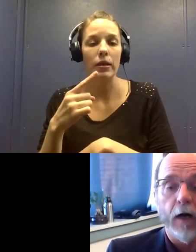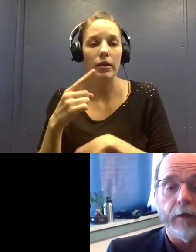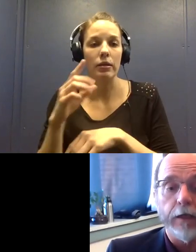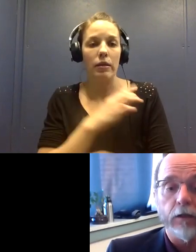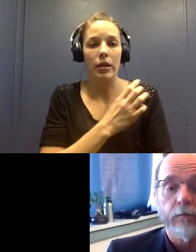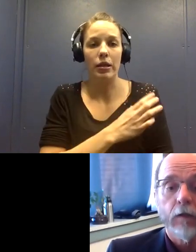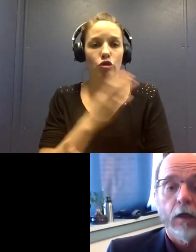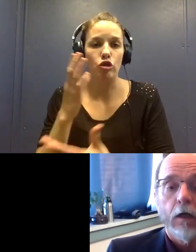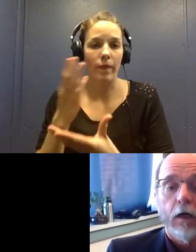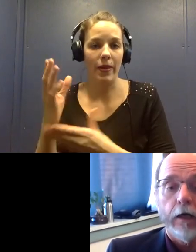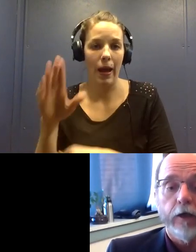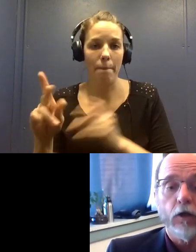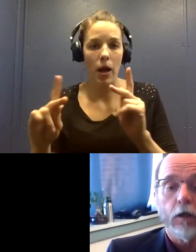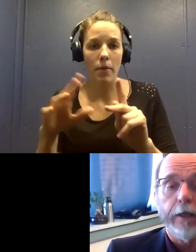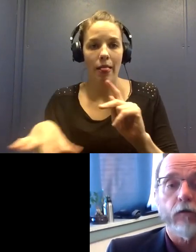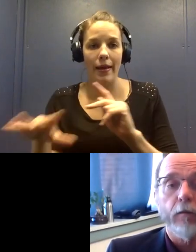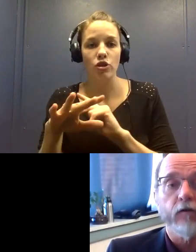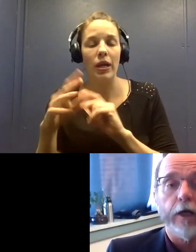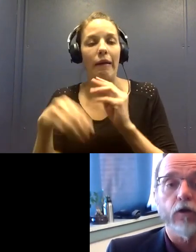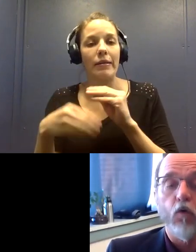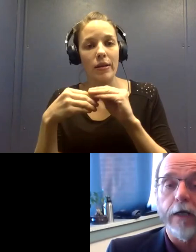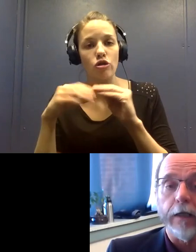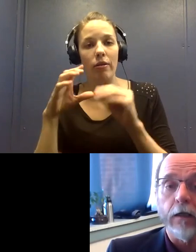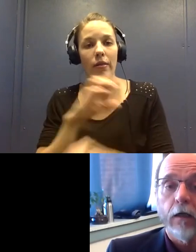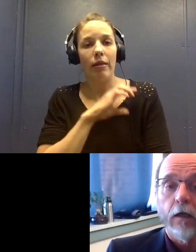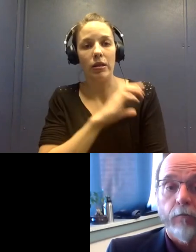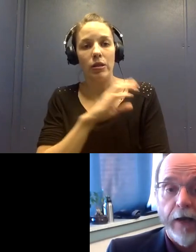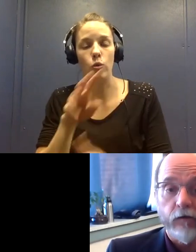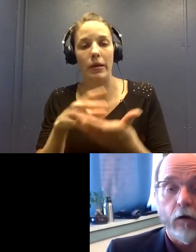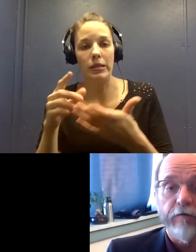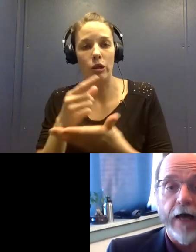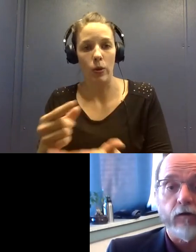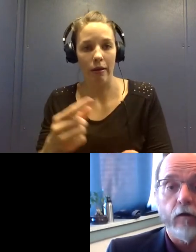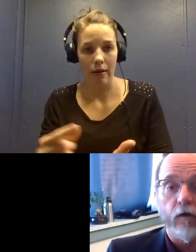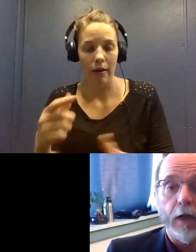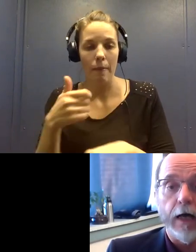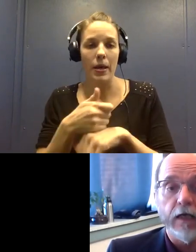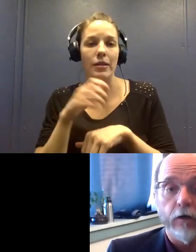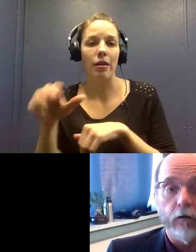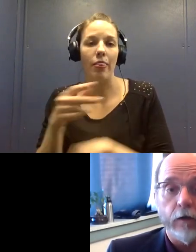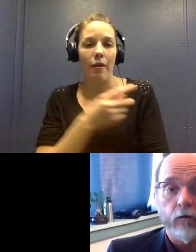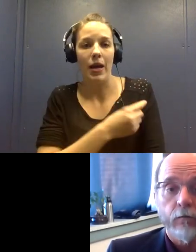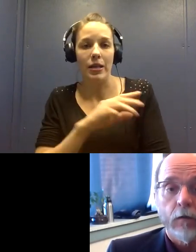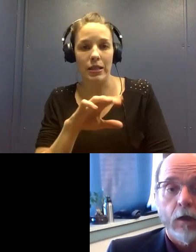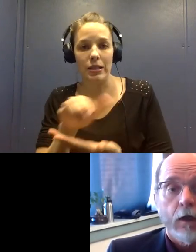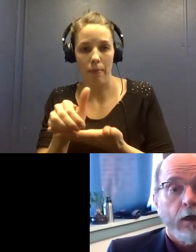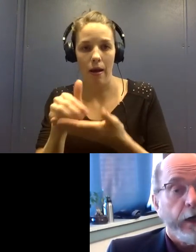plus population. Additional clinics will be scheduled weekly based on the vaccine supply given to